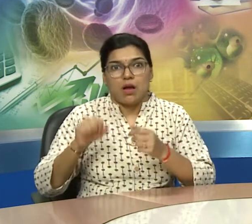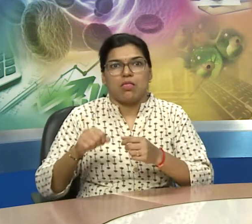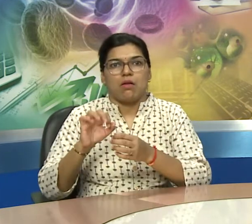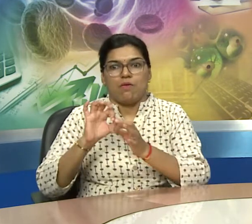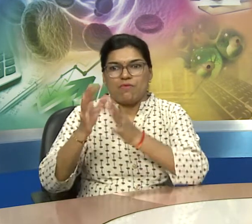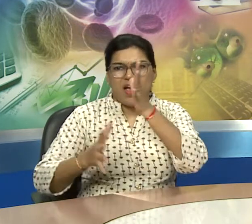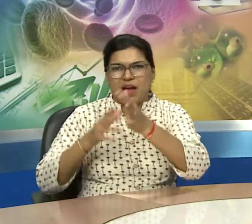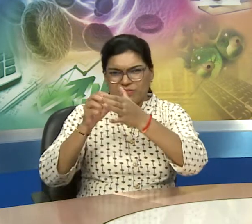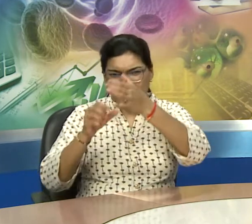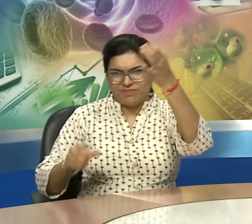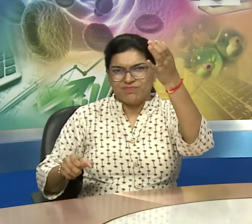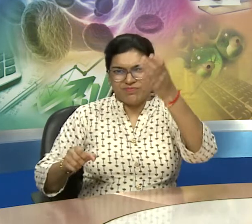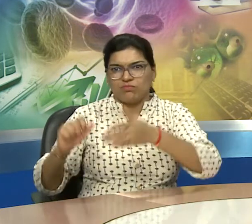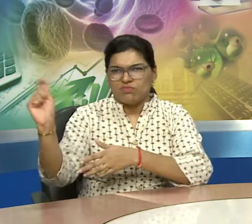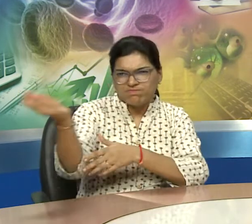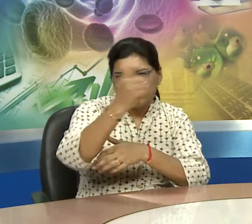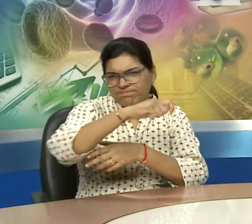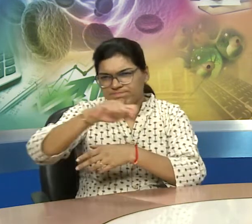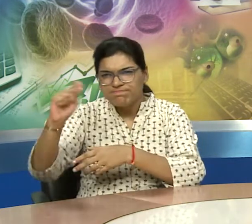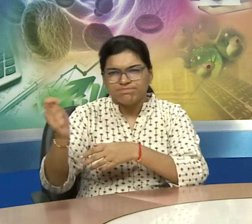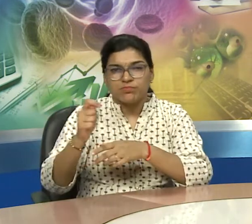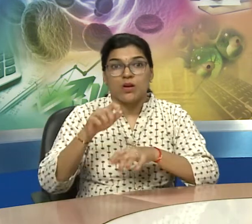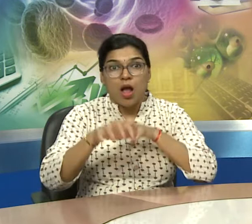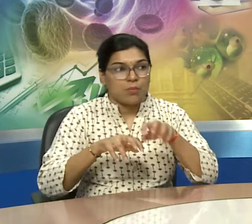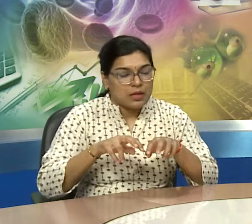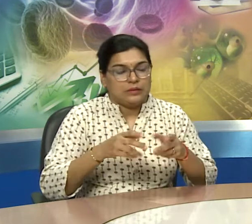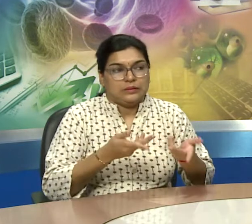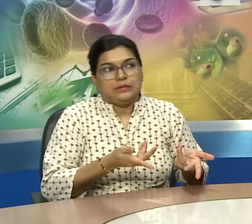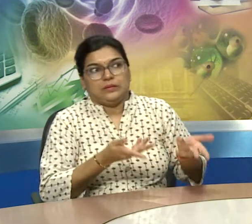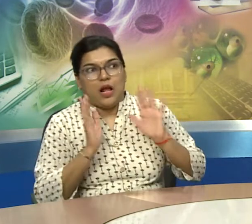digestive. And also fire was used to scare away the dangerous animals.